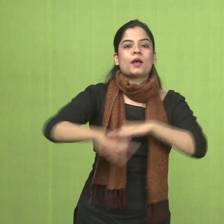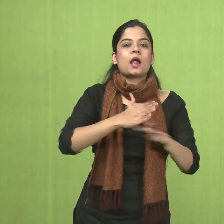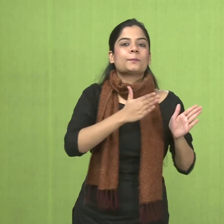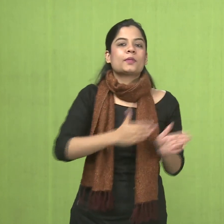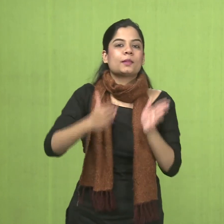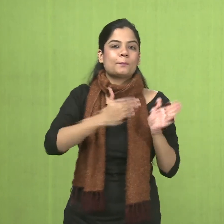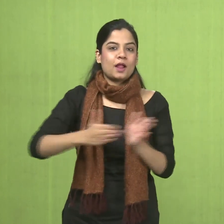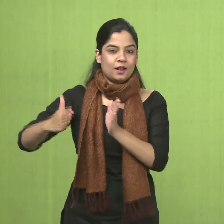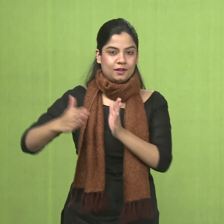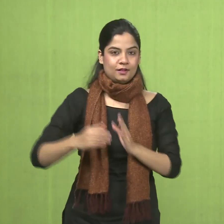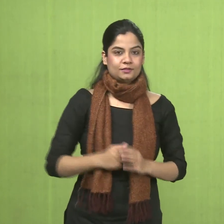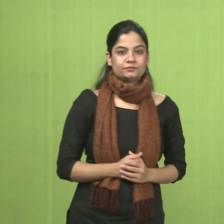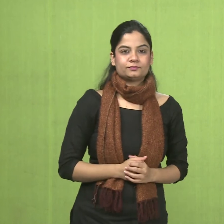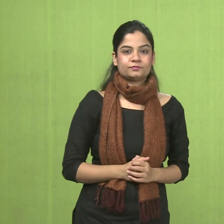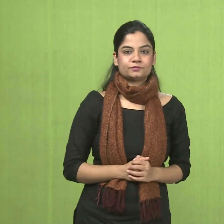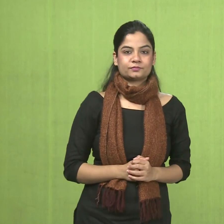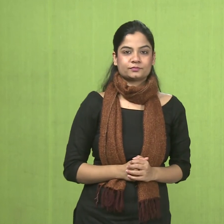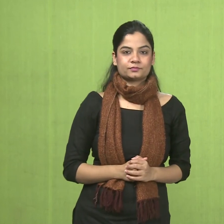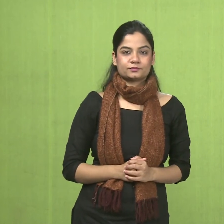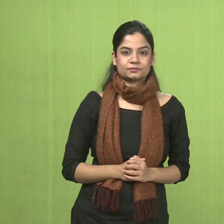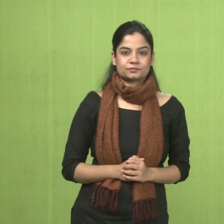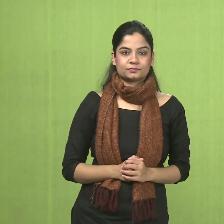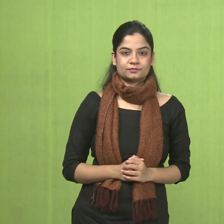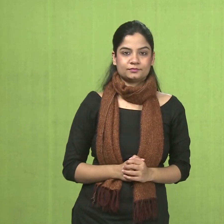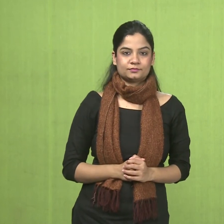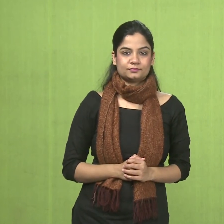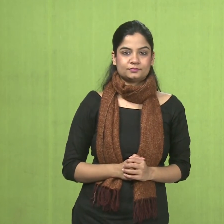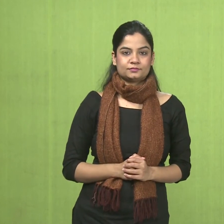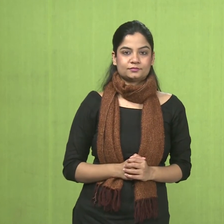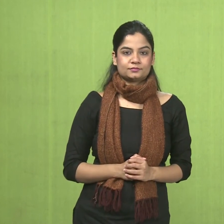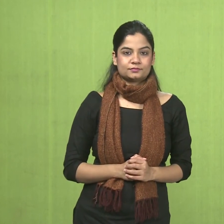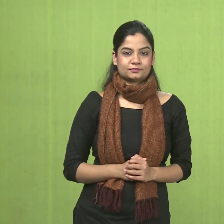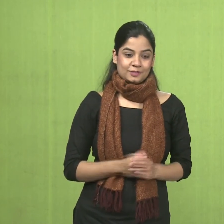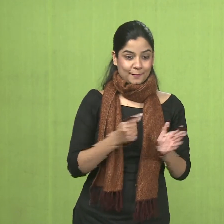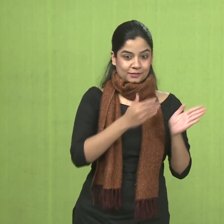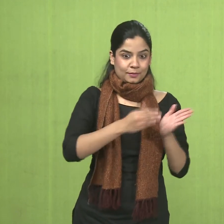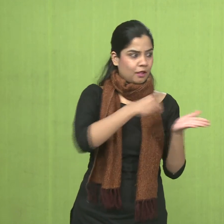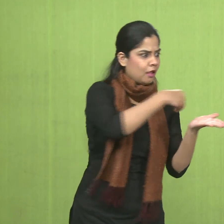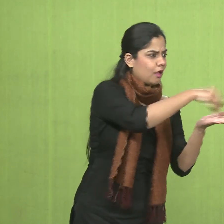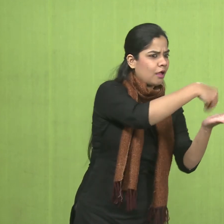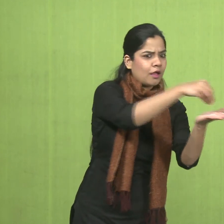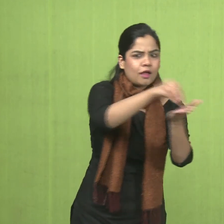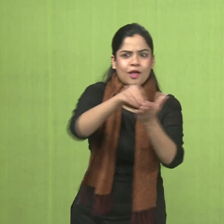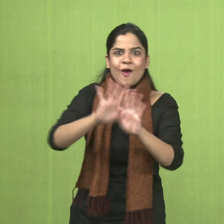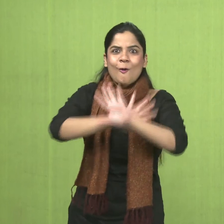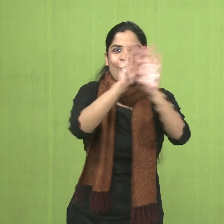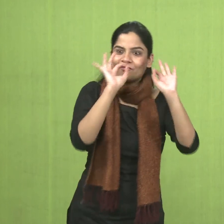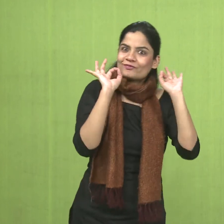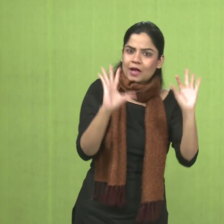food, etc. So planning really helps in doing that saving. Once we have done the plans and all our expenditures have